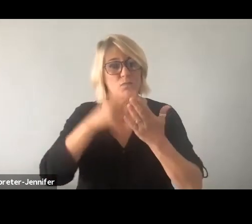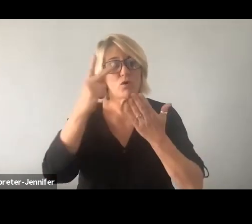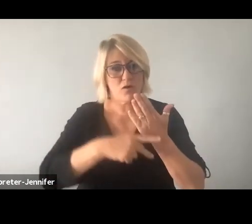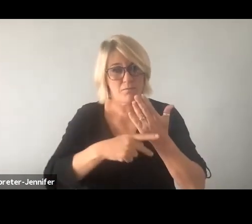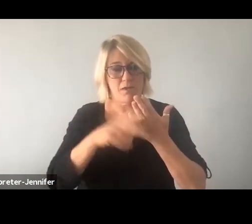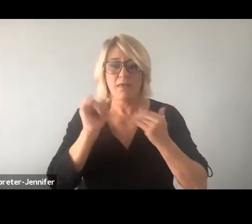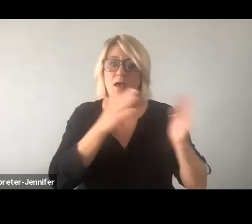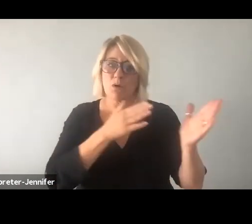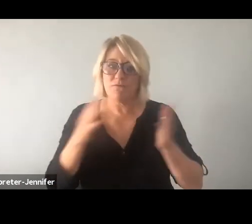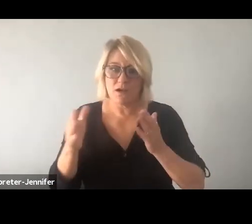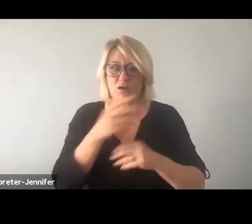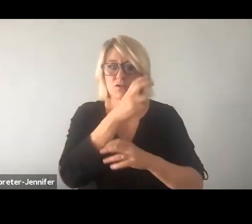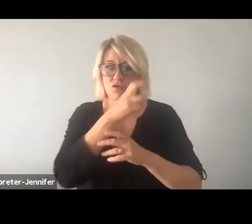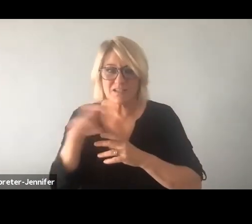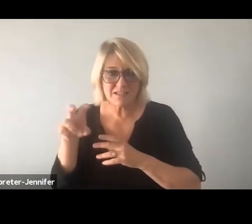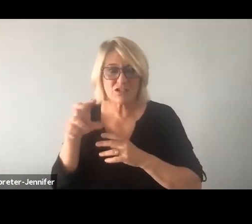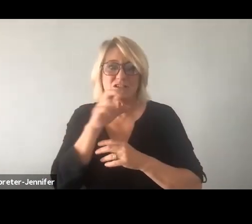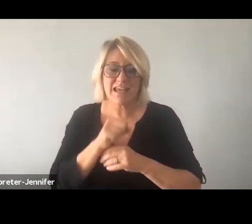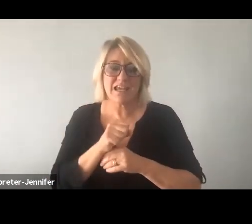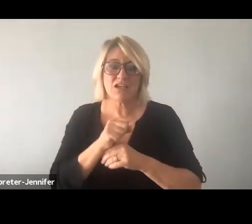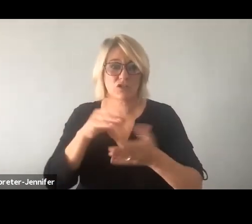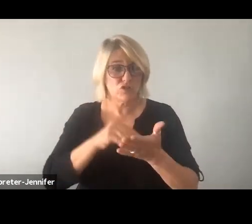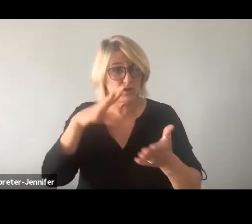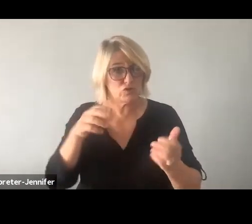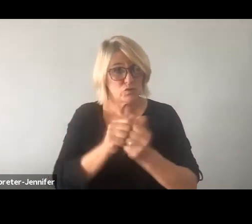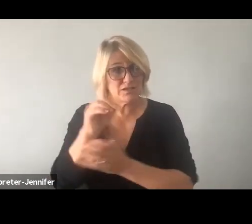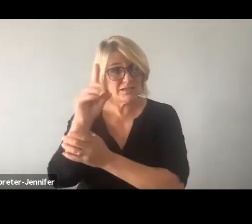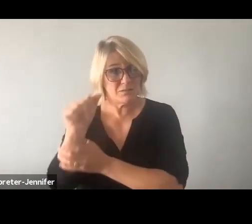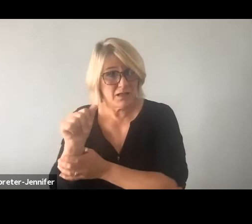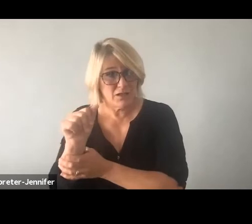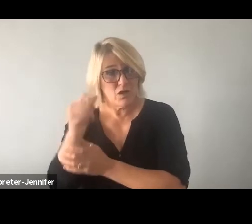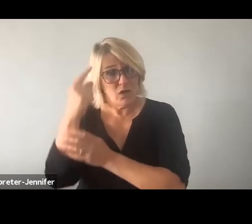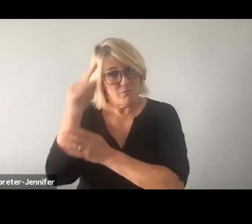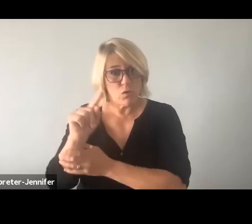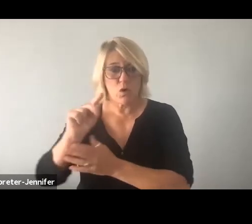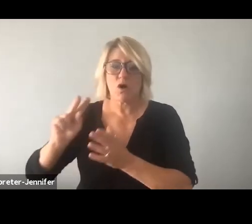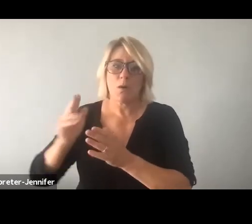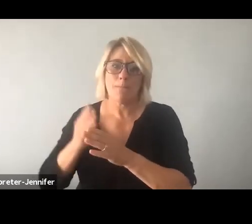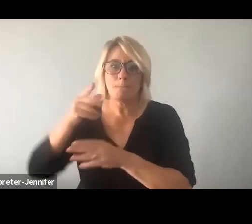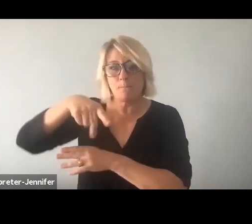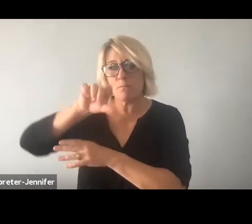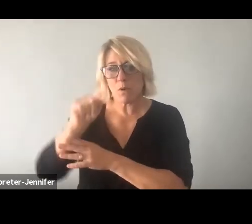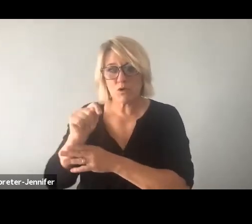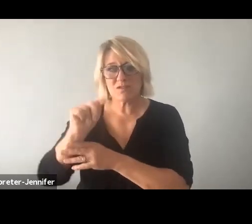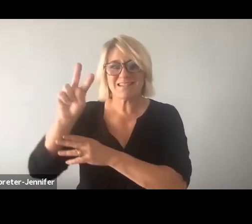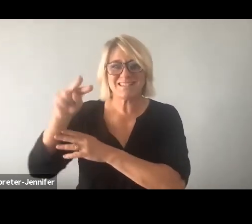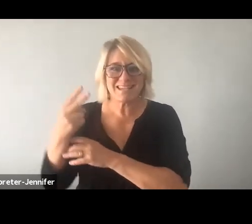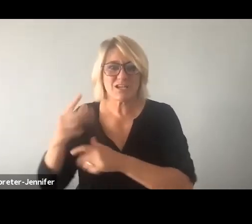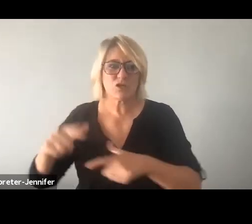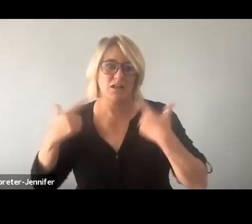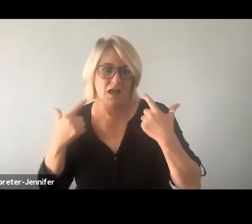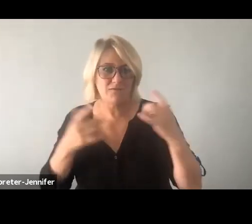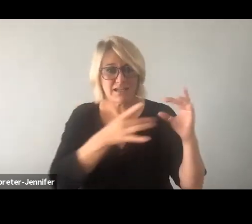prepares transition age students with disabilities for post-secondary lives and connects them and their families